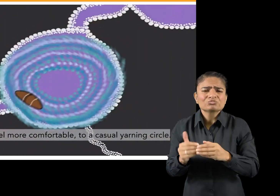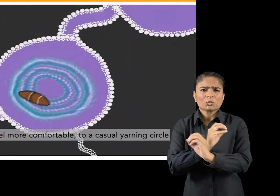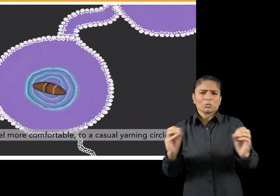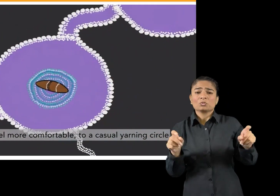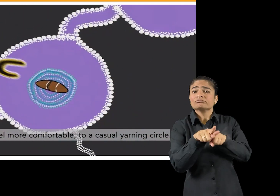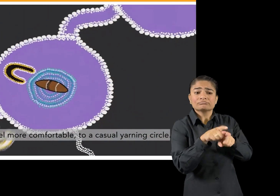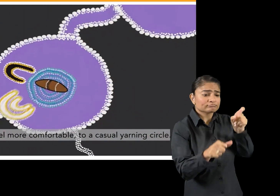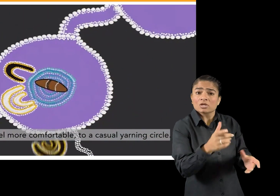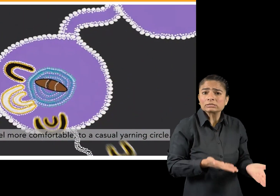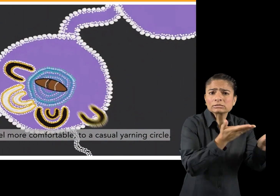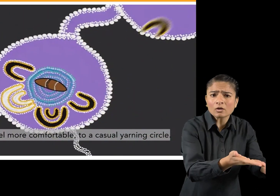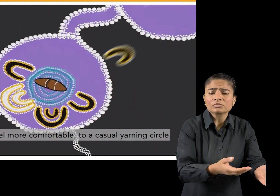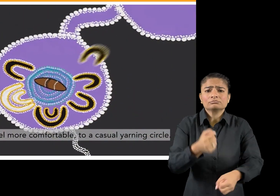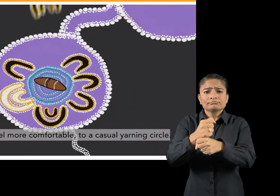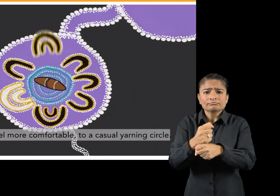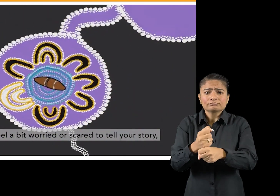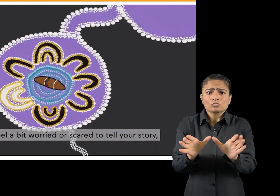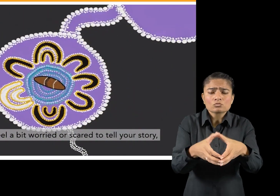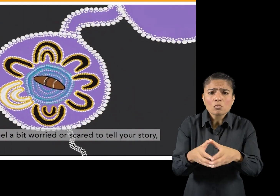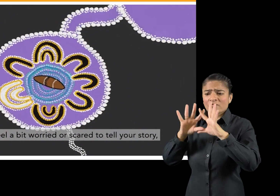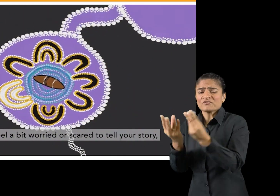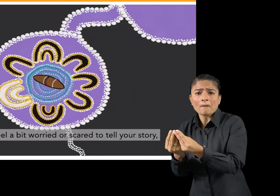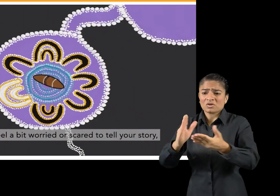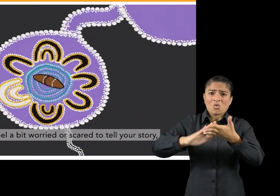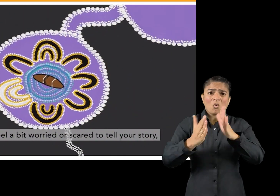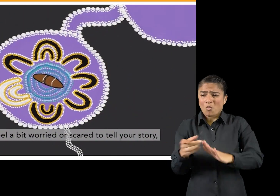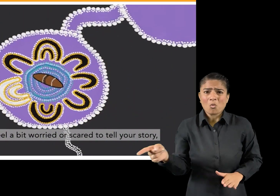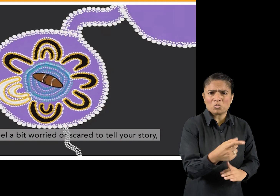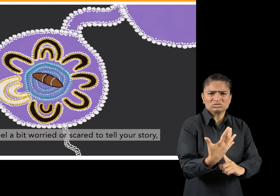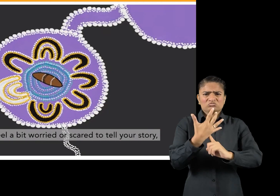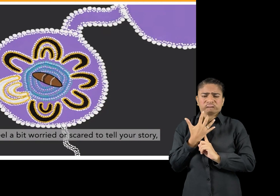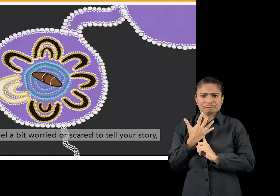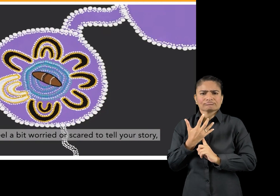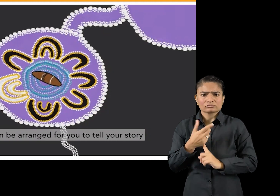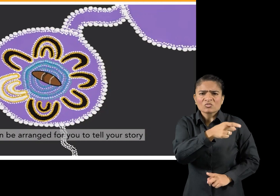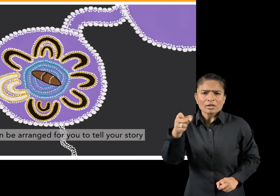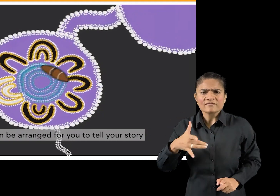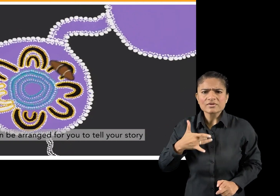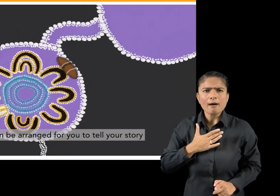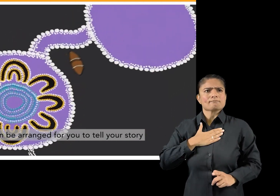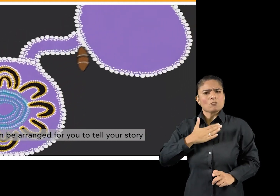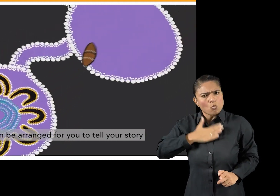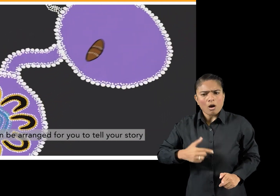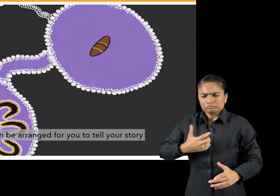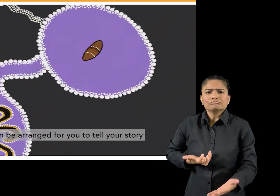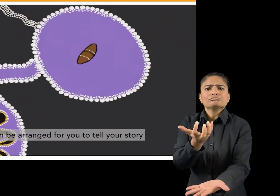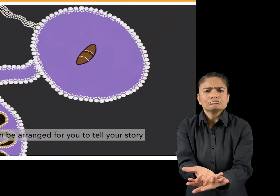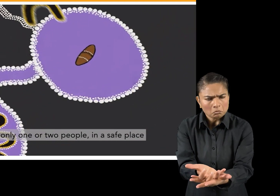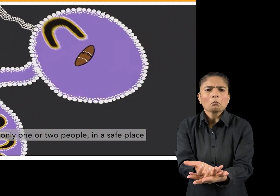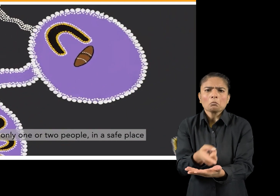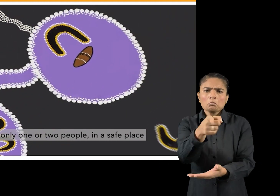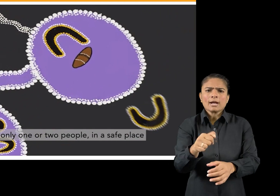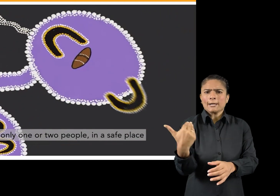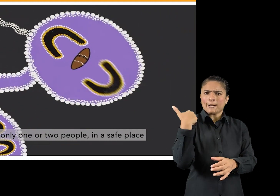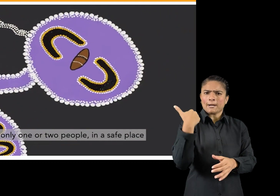more comfortable, to a casual yarning circle. If you feel a bit worried or scared to tell your story, it can be arranged for you to tell your story with